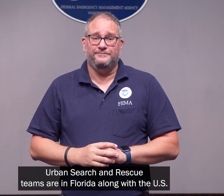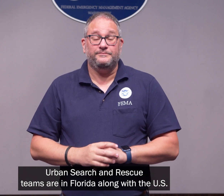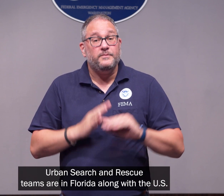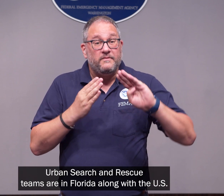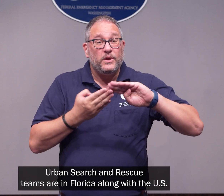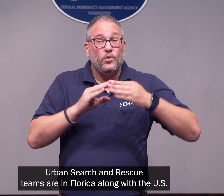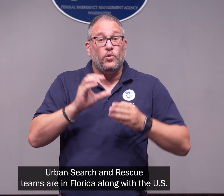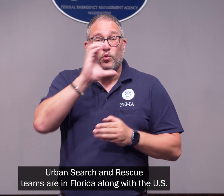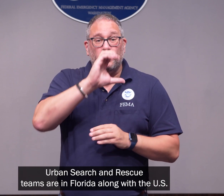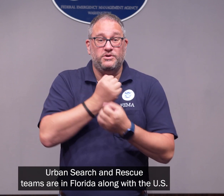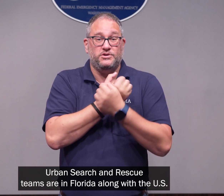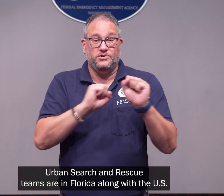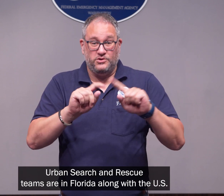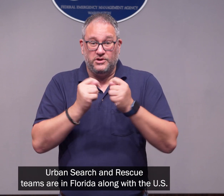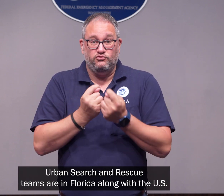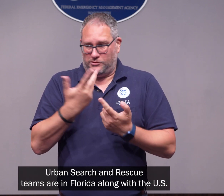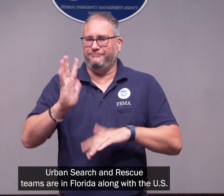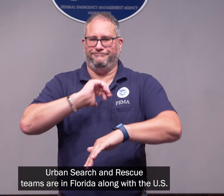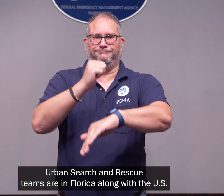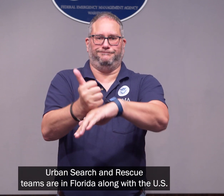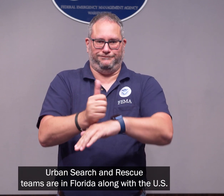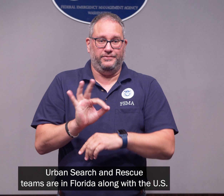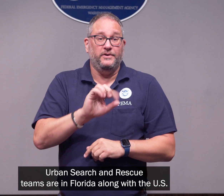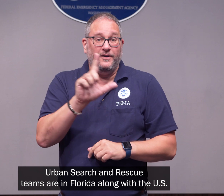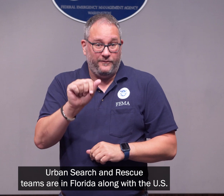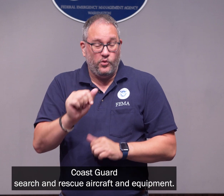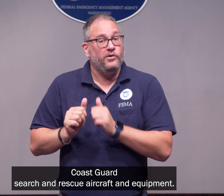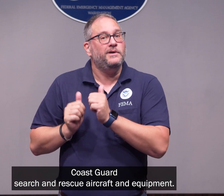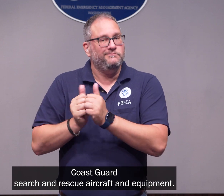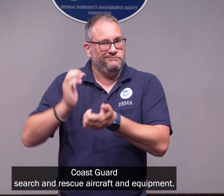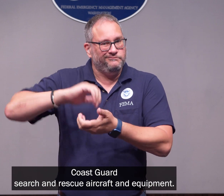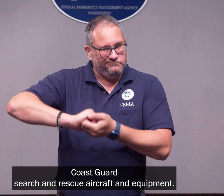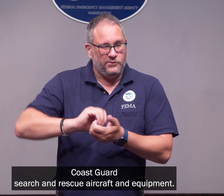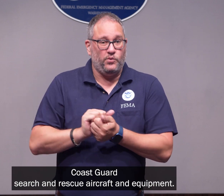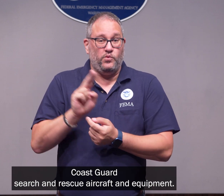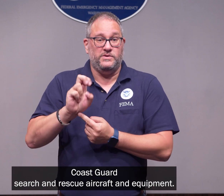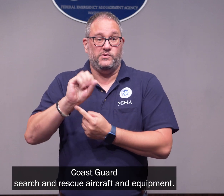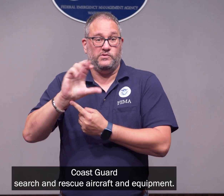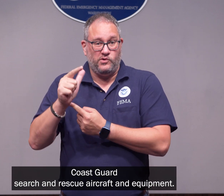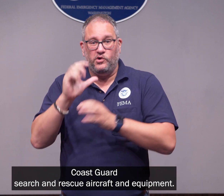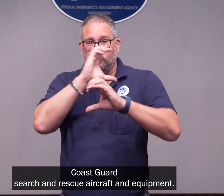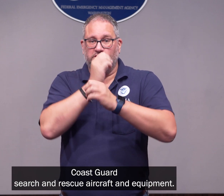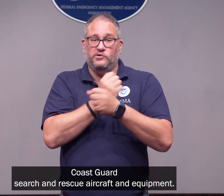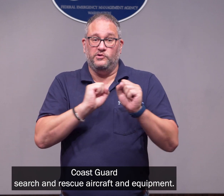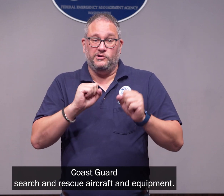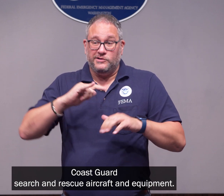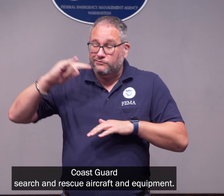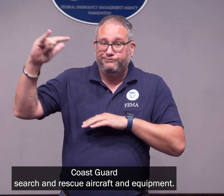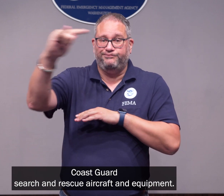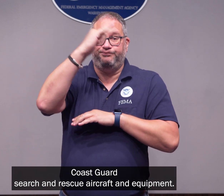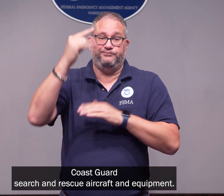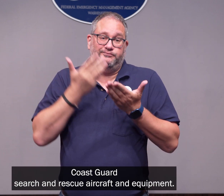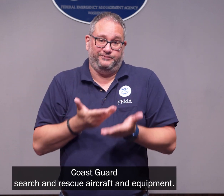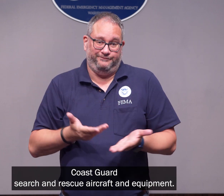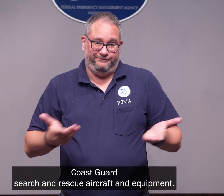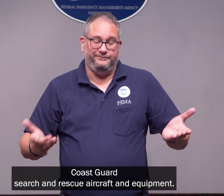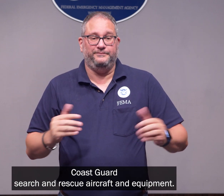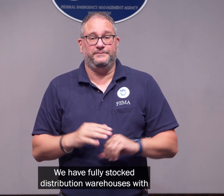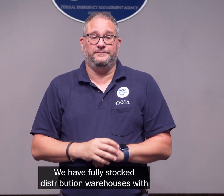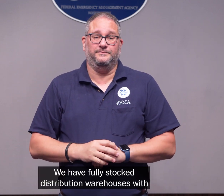Urban search and rescue teams are in Florida, along with the U.S. Coast Guard search and rescue aircraft and equipment. We